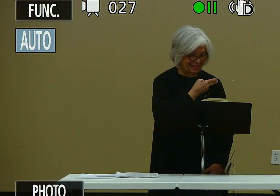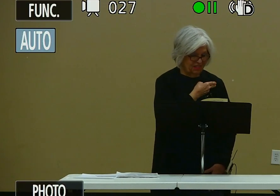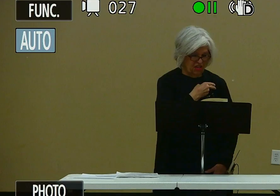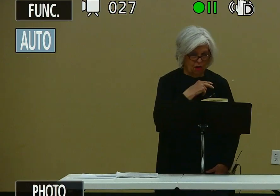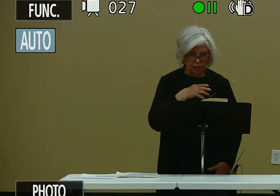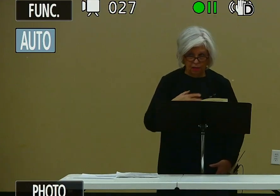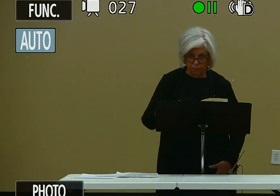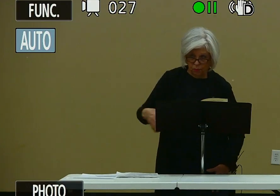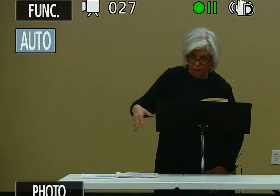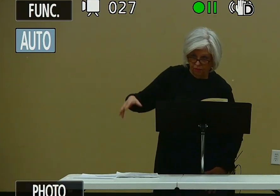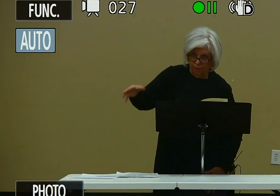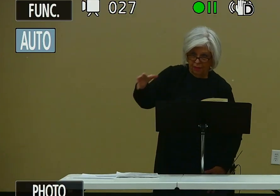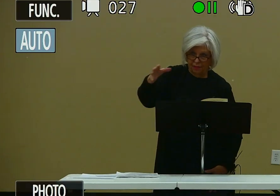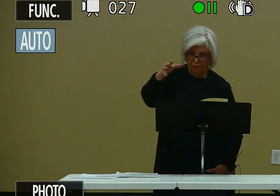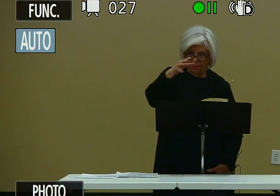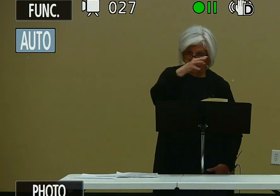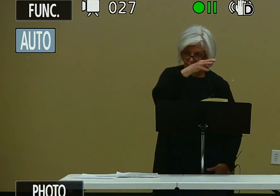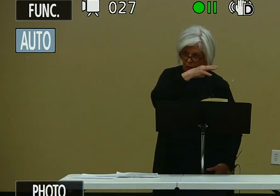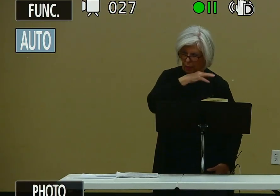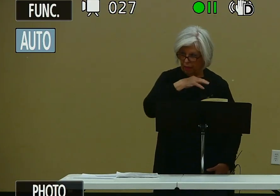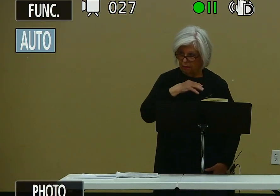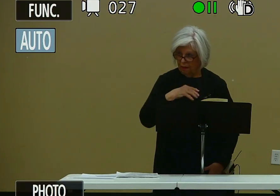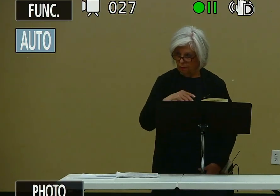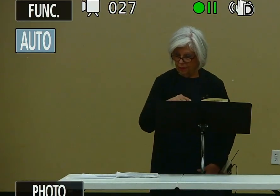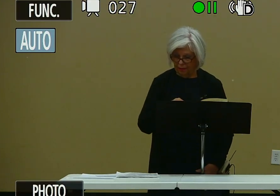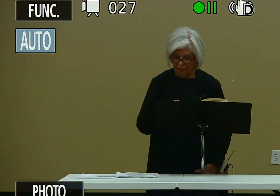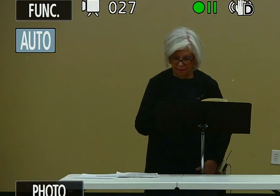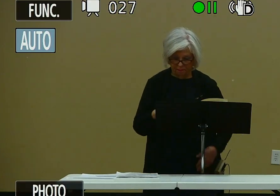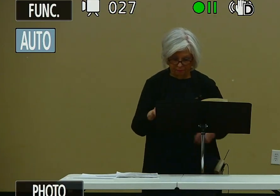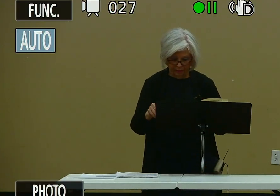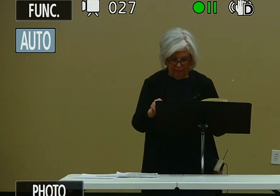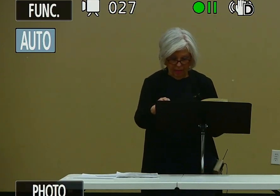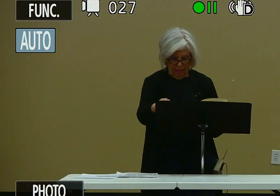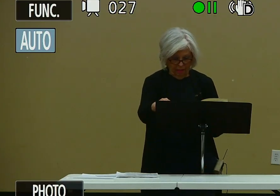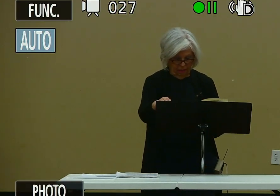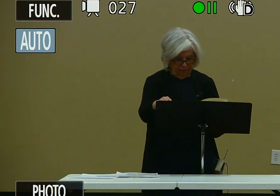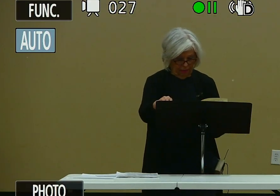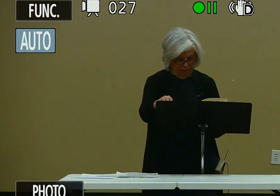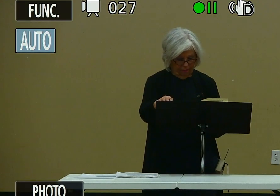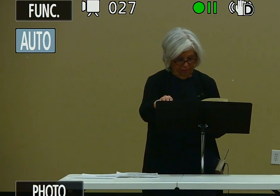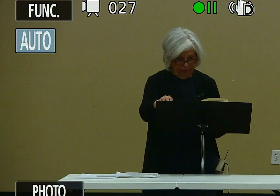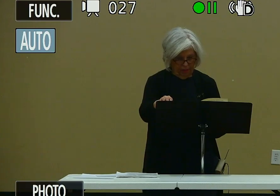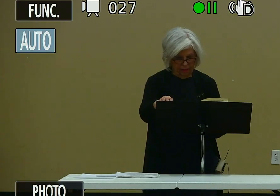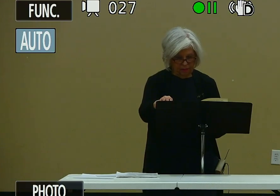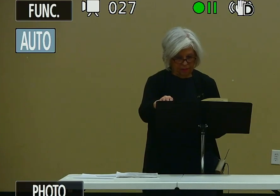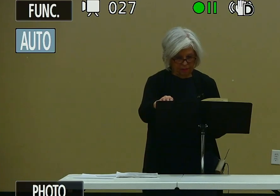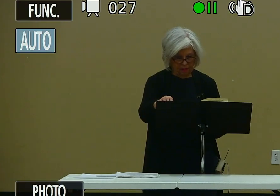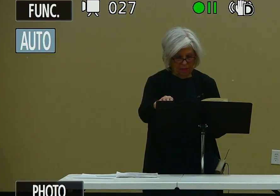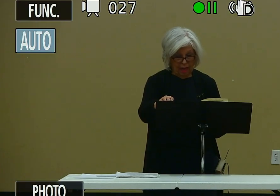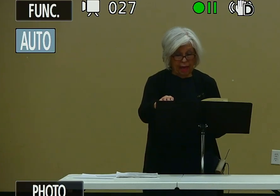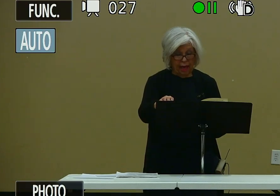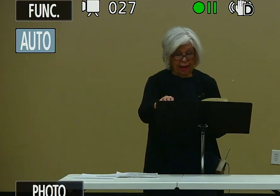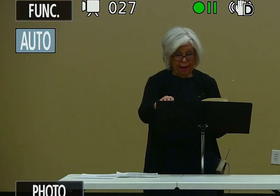See how it kind of pulls everybody in by going out and around like that? Okay. Us.